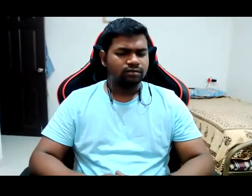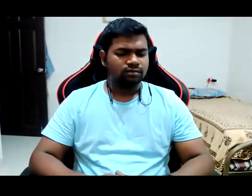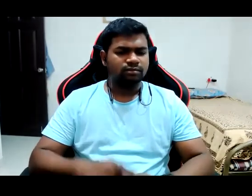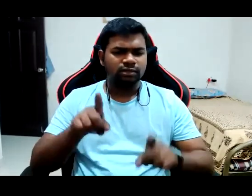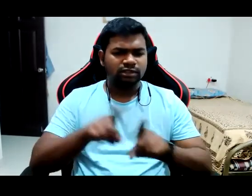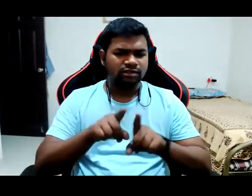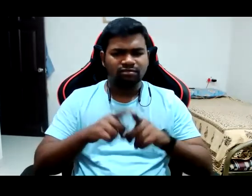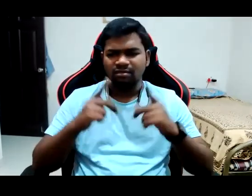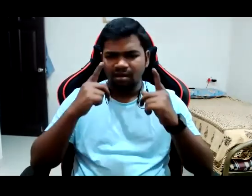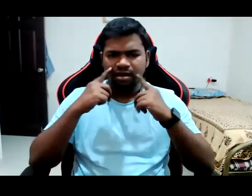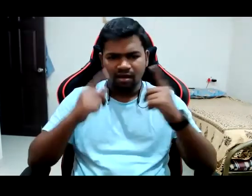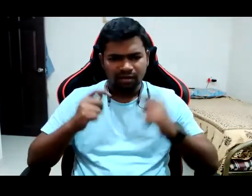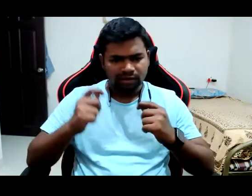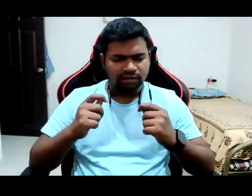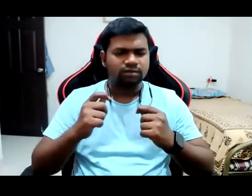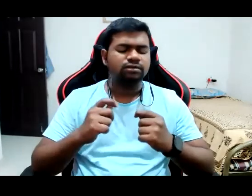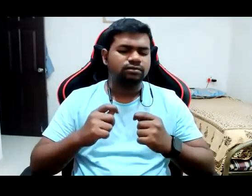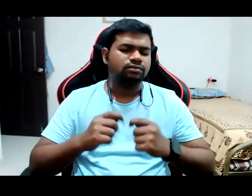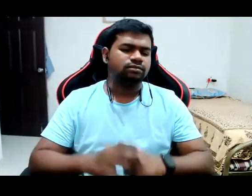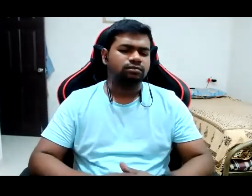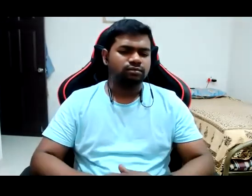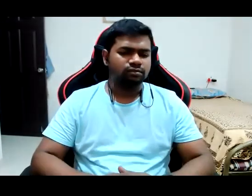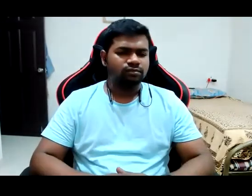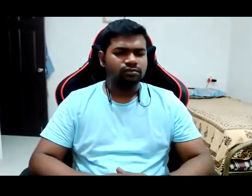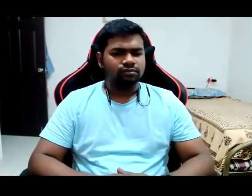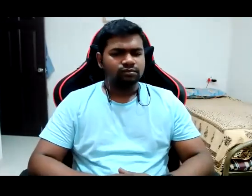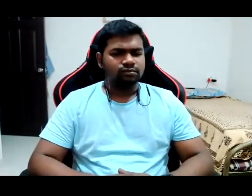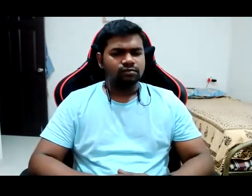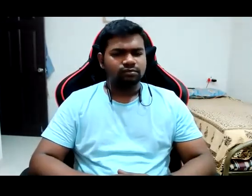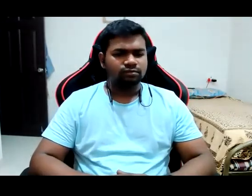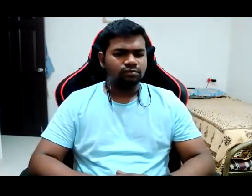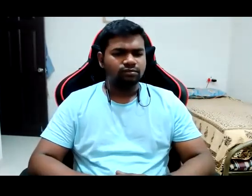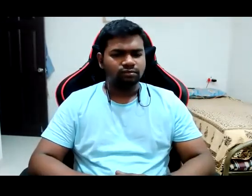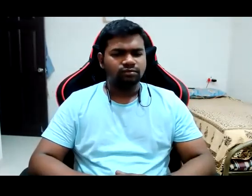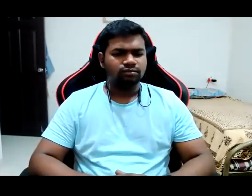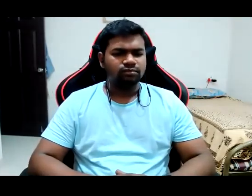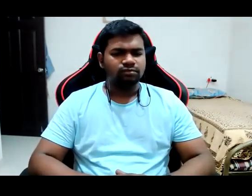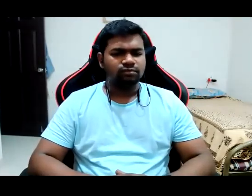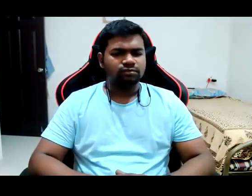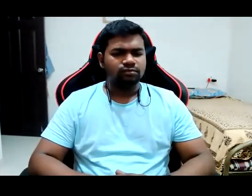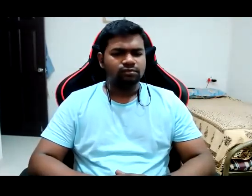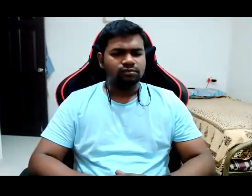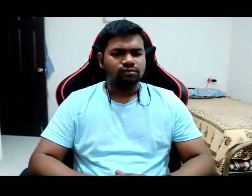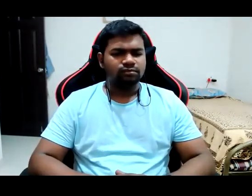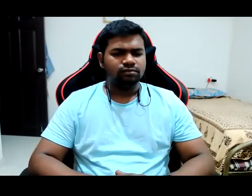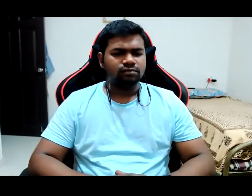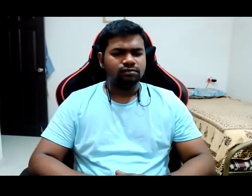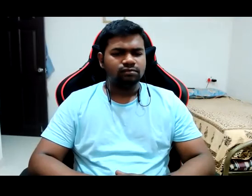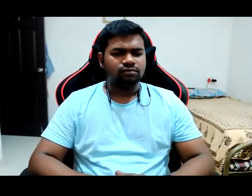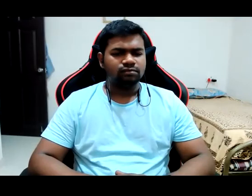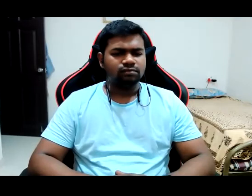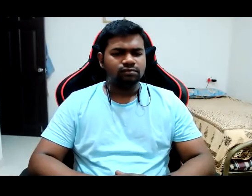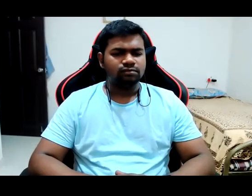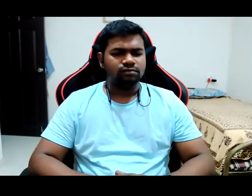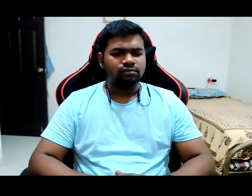exams. Okay. Am I audible now? Yes, yes. Just give us 1 second, Kandu. There's